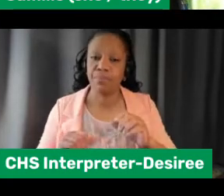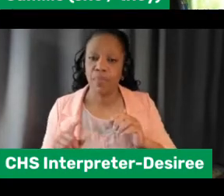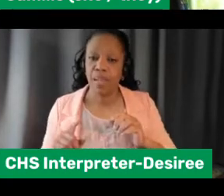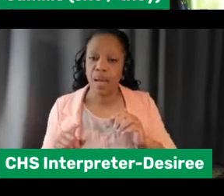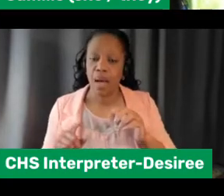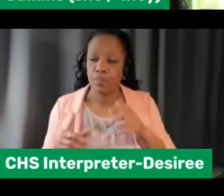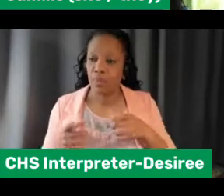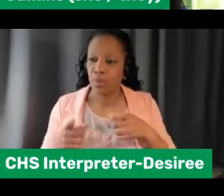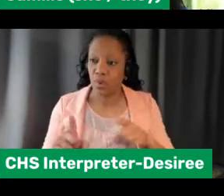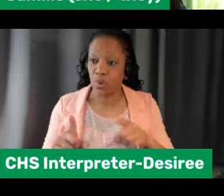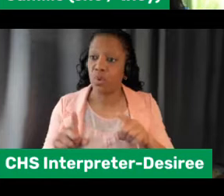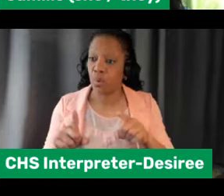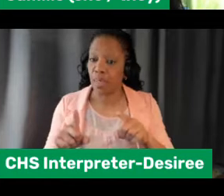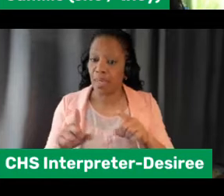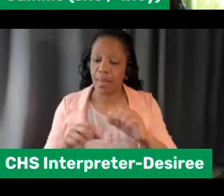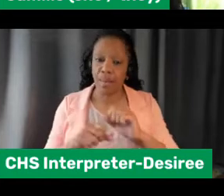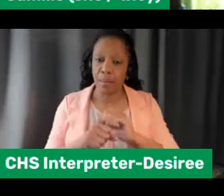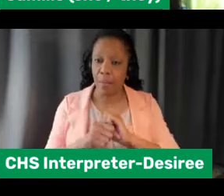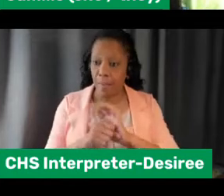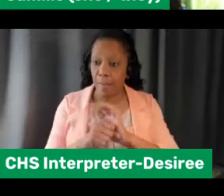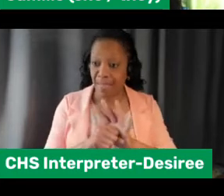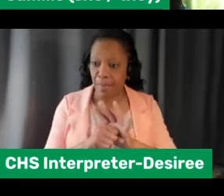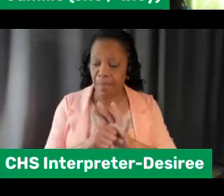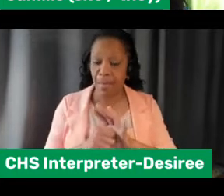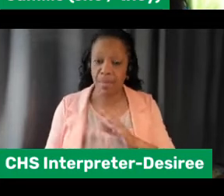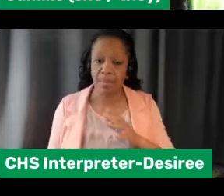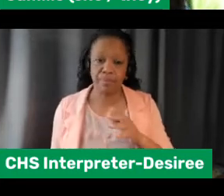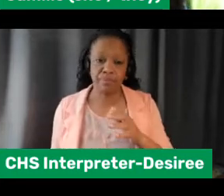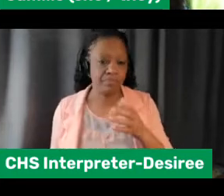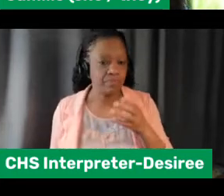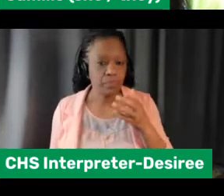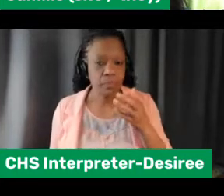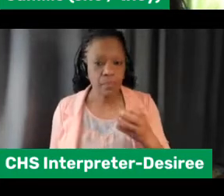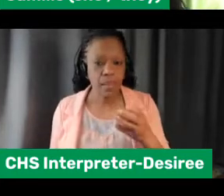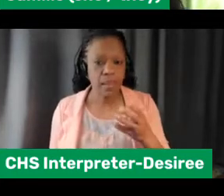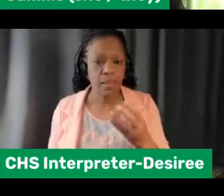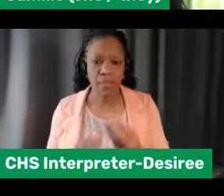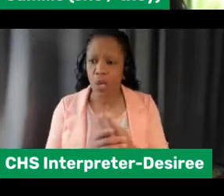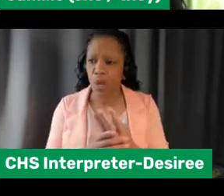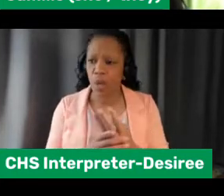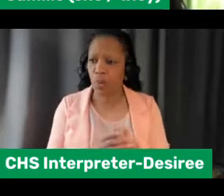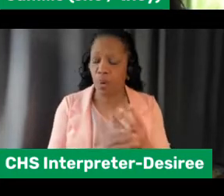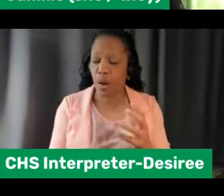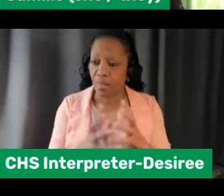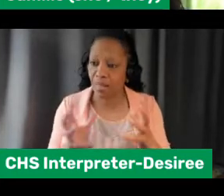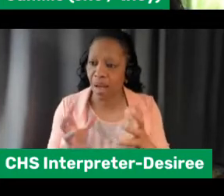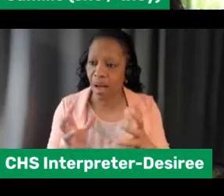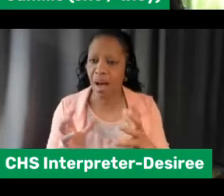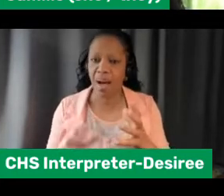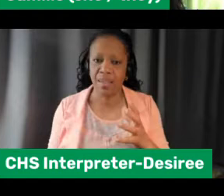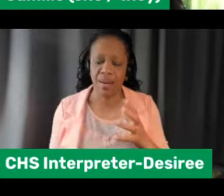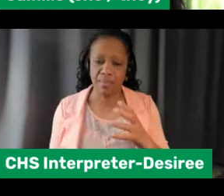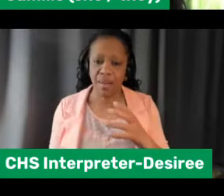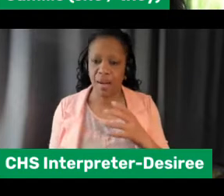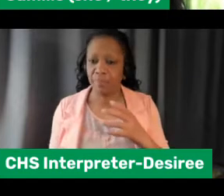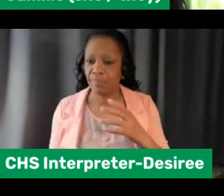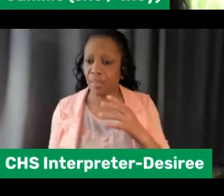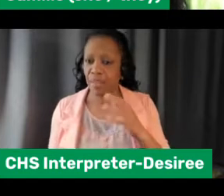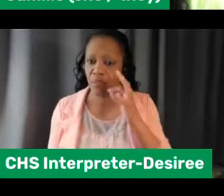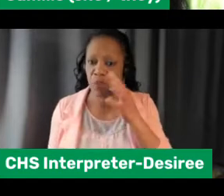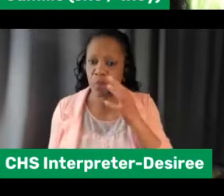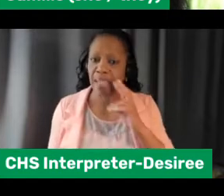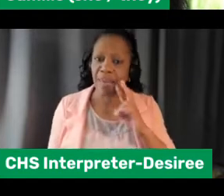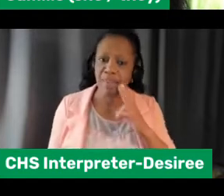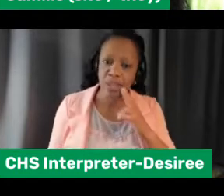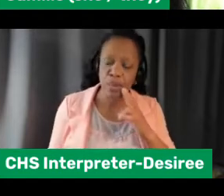pandemic, they grew a lot of produce, and much of that, I believe, they were able to provide to folks who are facing food